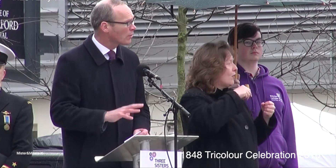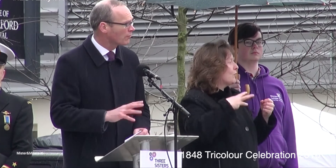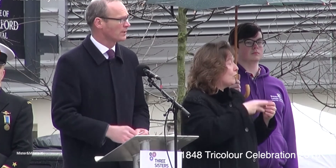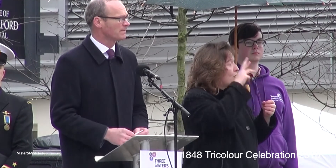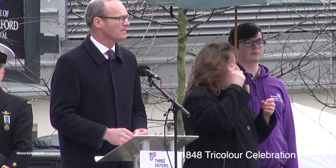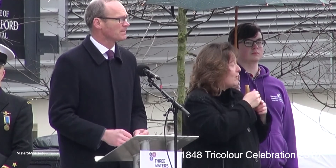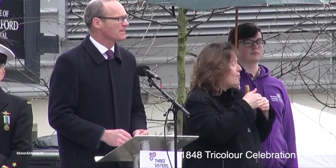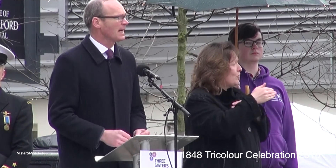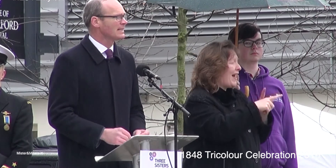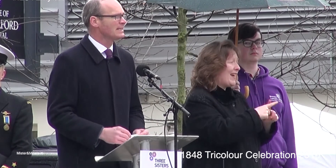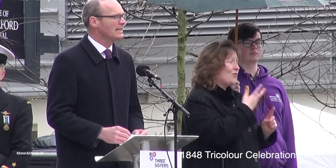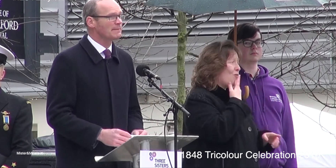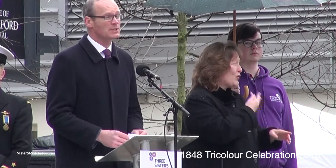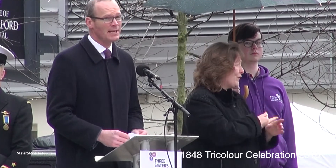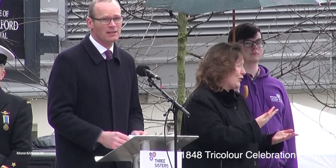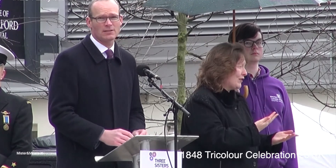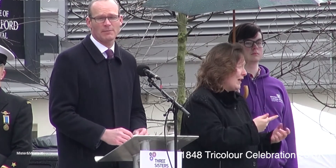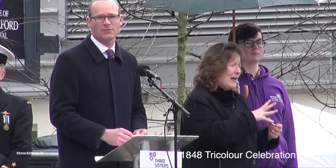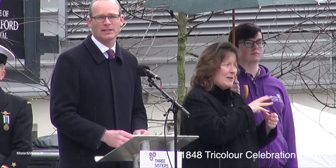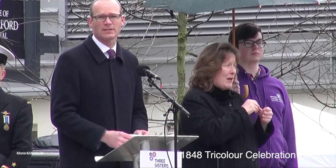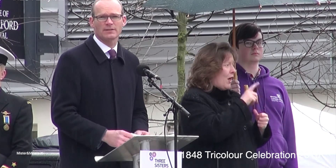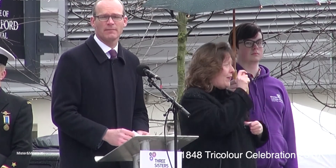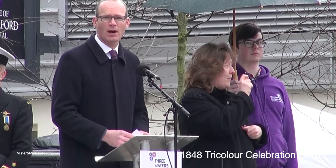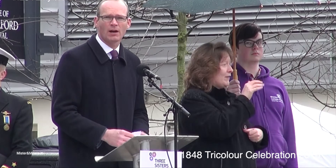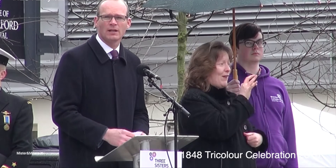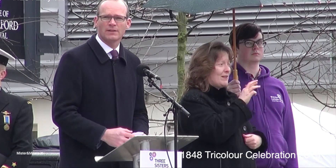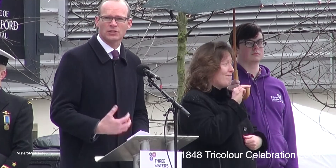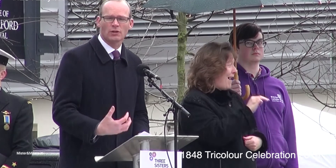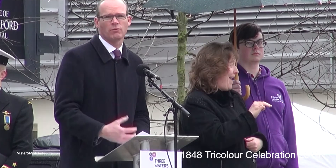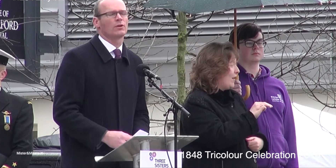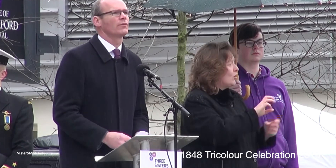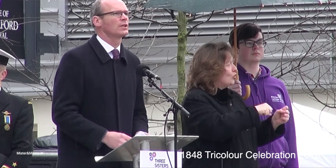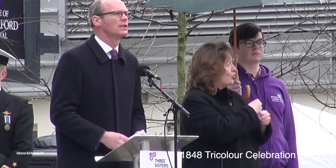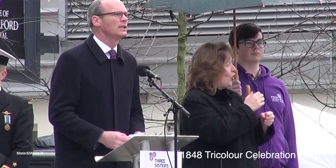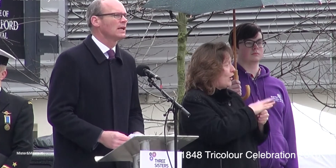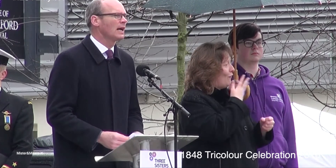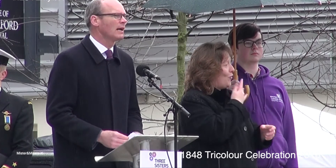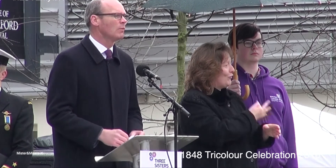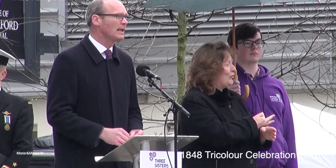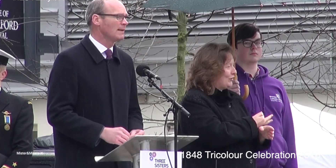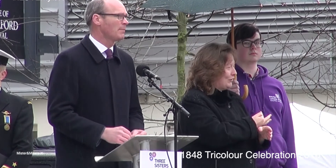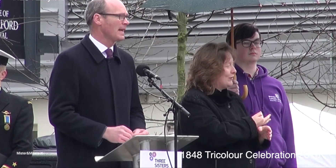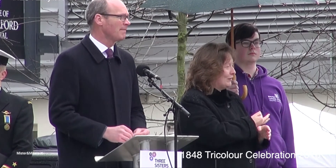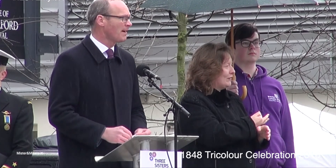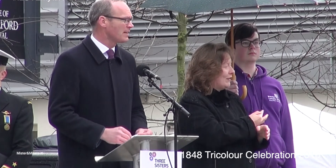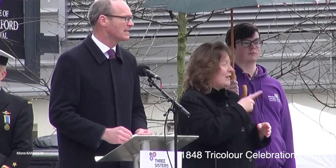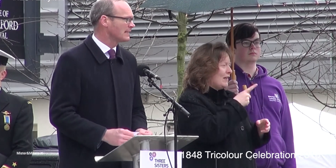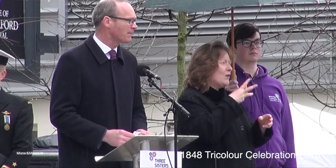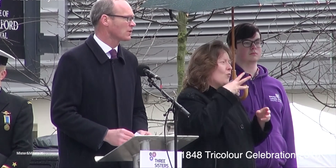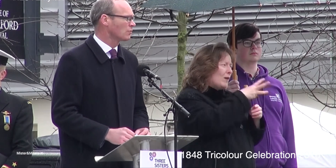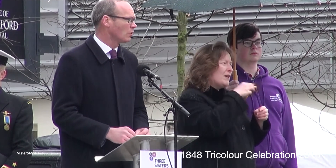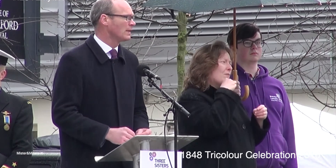And Waterford, and indeed in particular Thomas Francis Meagher, the son of Waterford, will play a